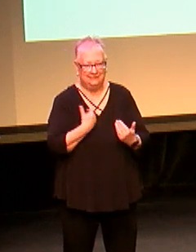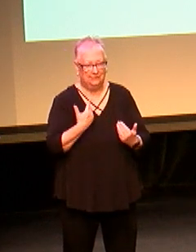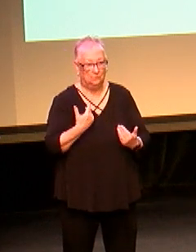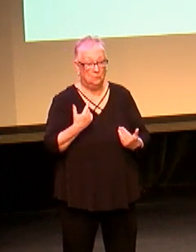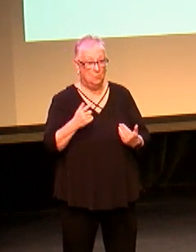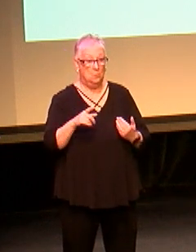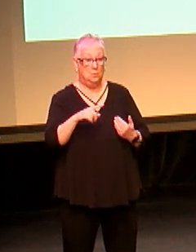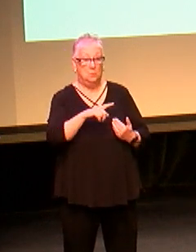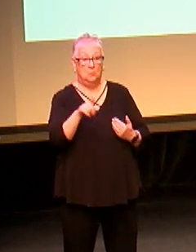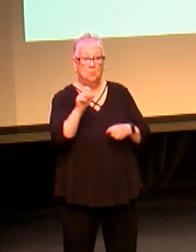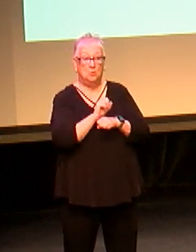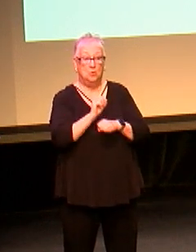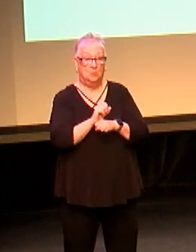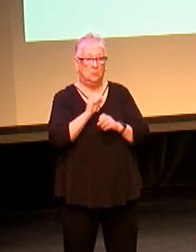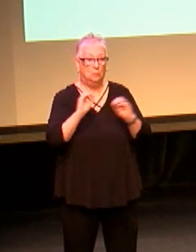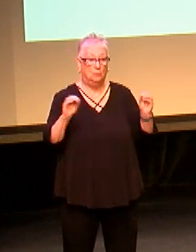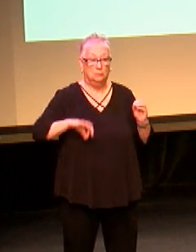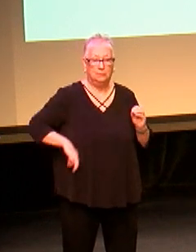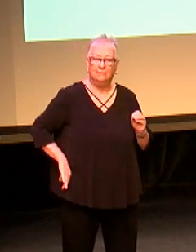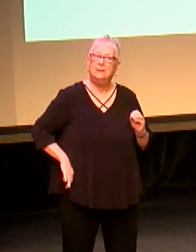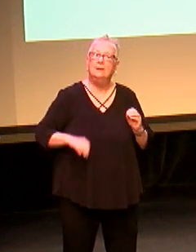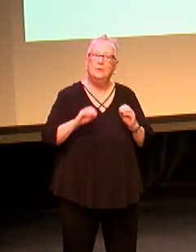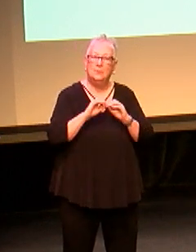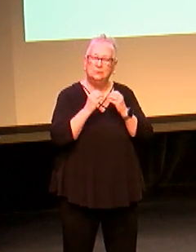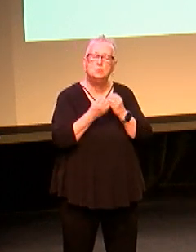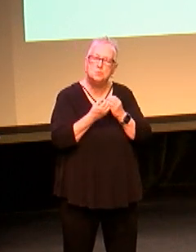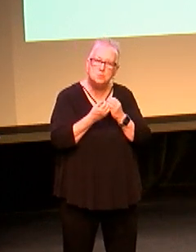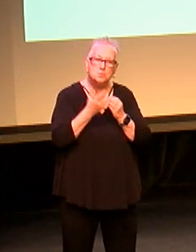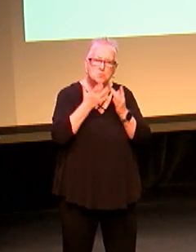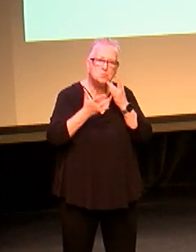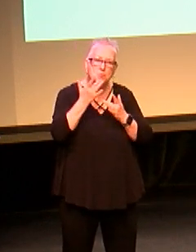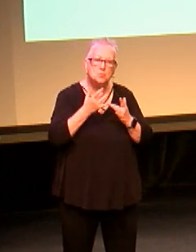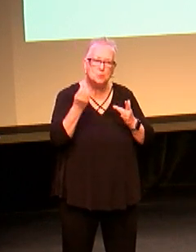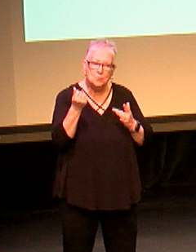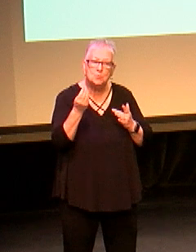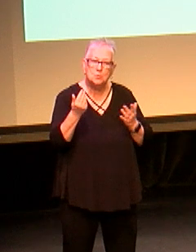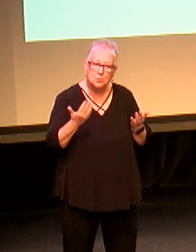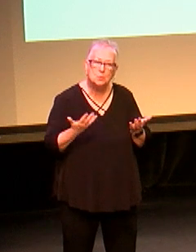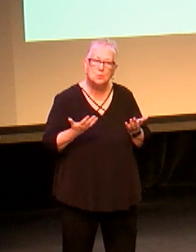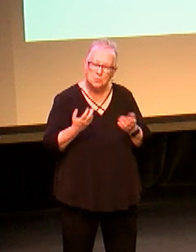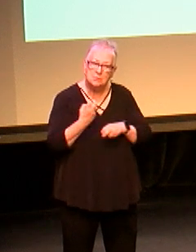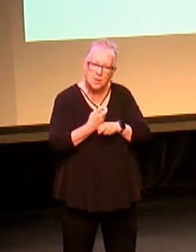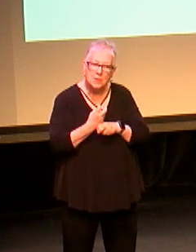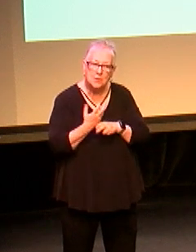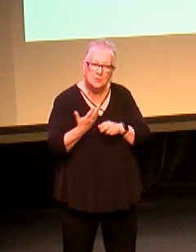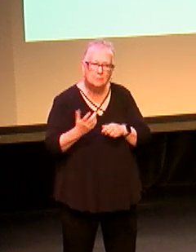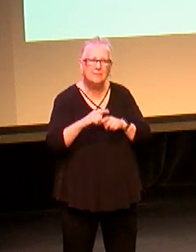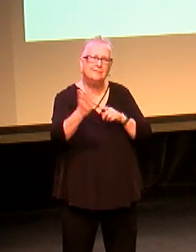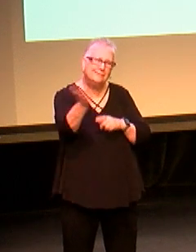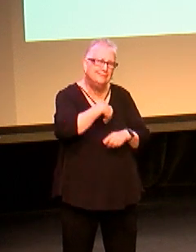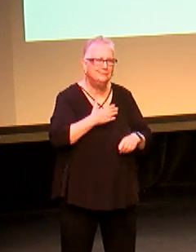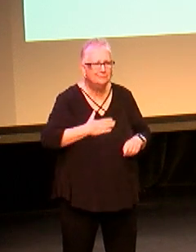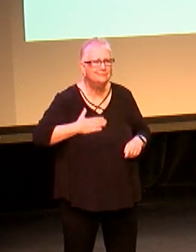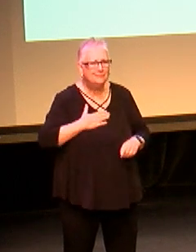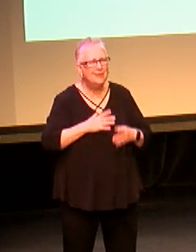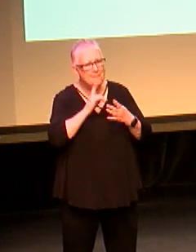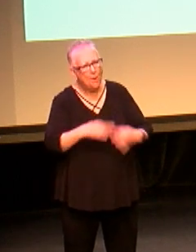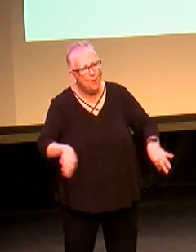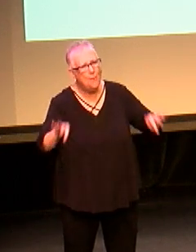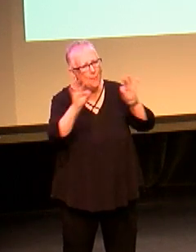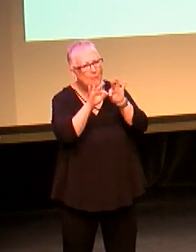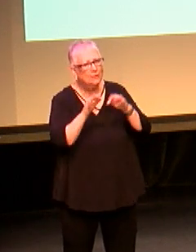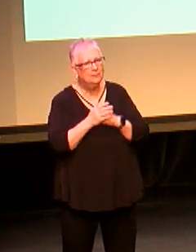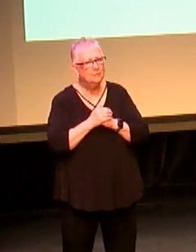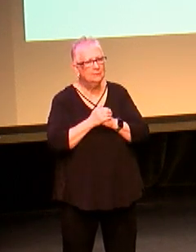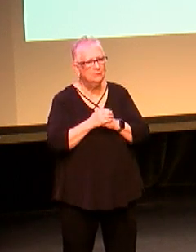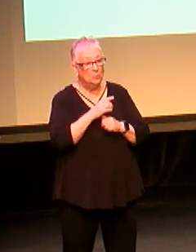realm to take time away from the work that you need to do every day. But your being here is important, and we think that it's important that part of